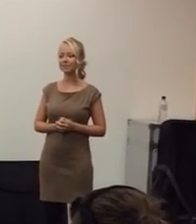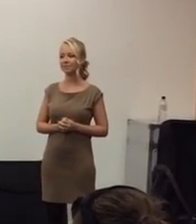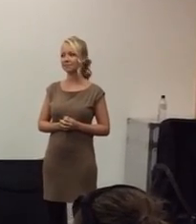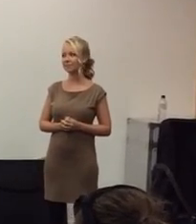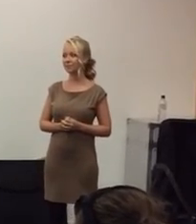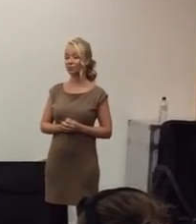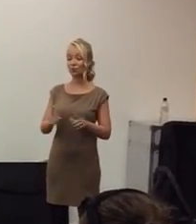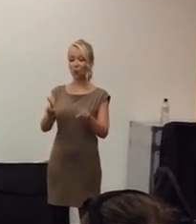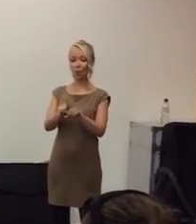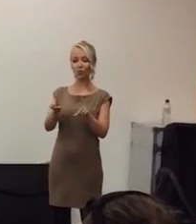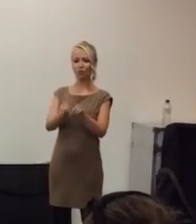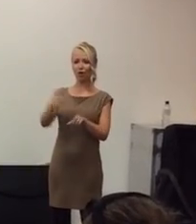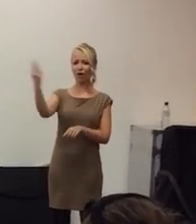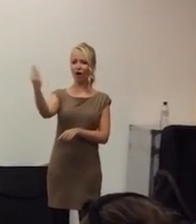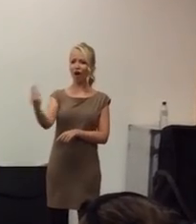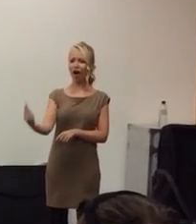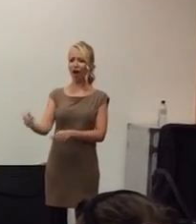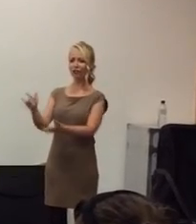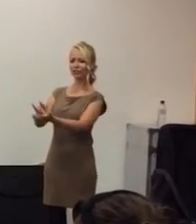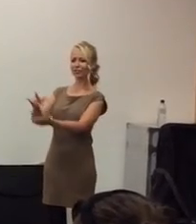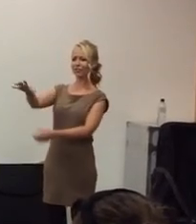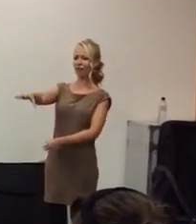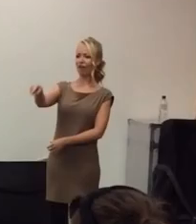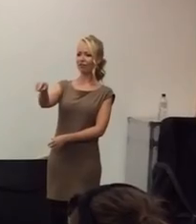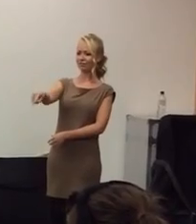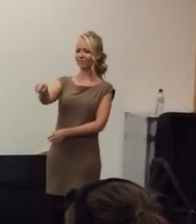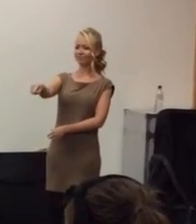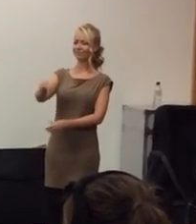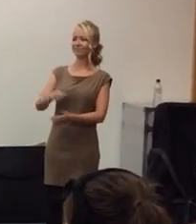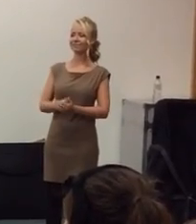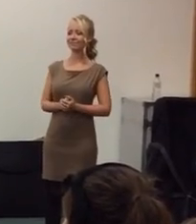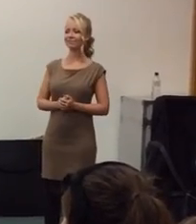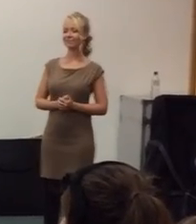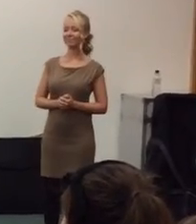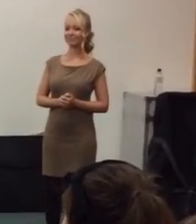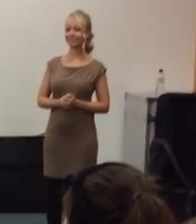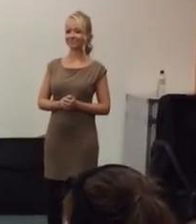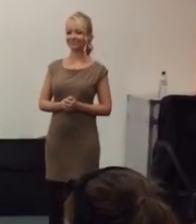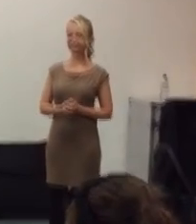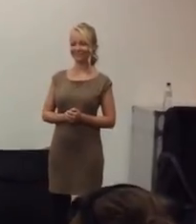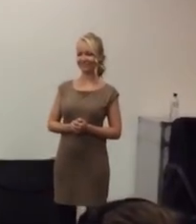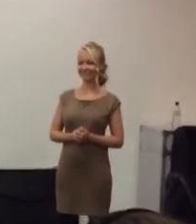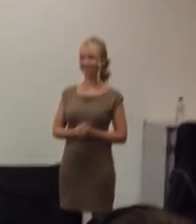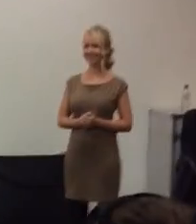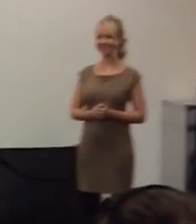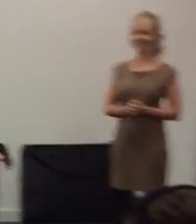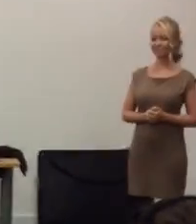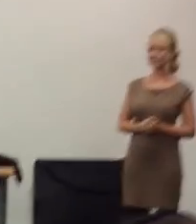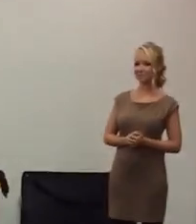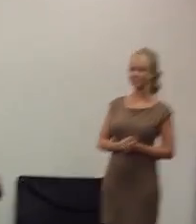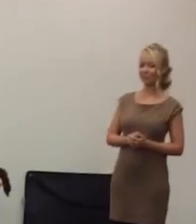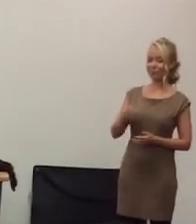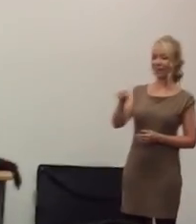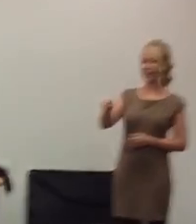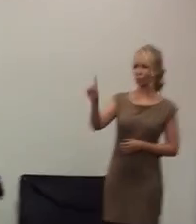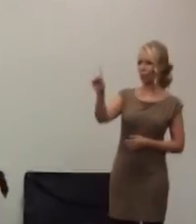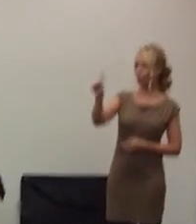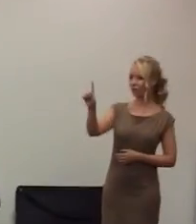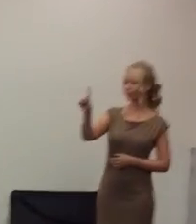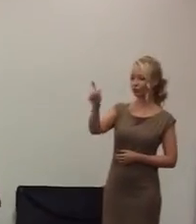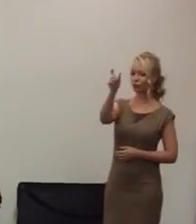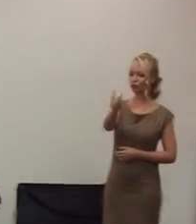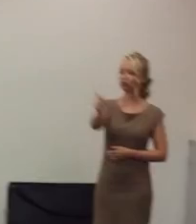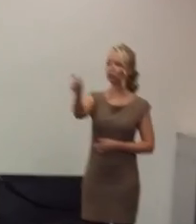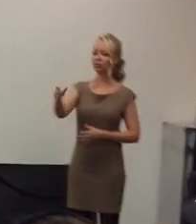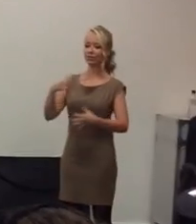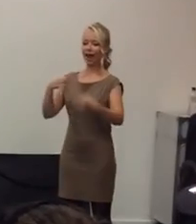Then there was the Arts Centre. Look at that, playing the piano, the bare necessities. Little joke from the parents there. Here they would mix with